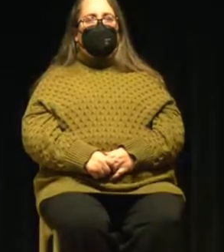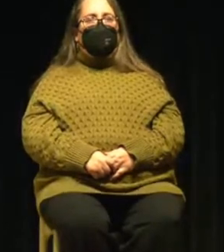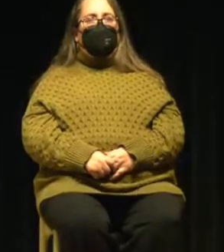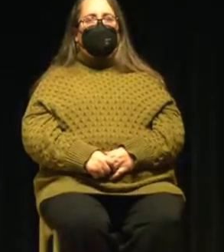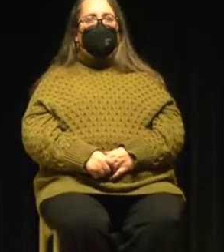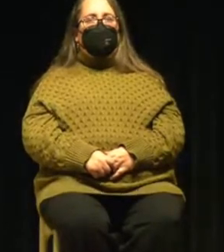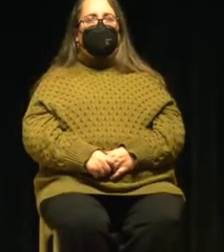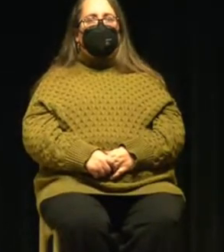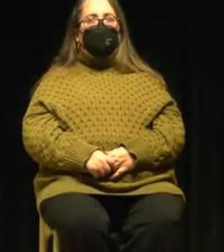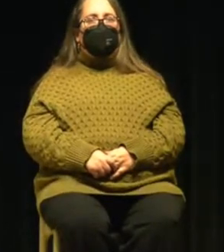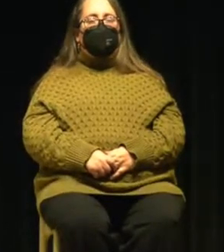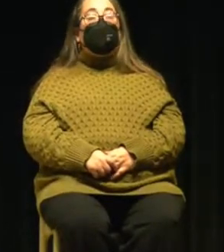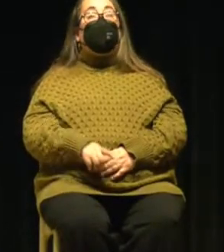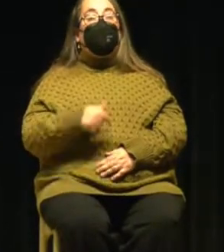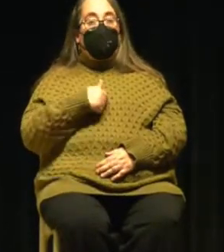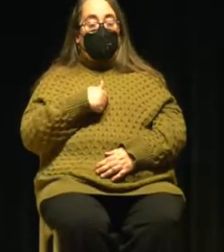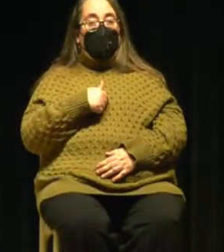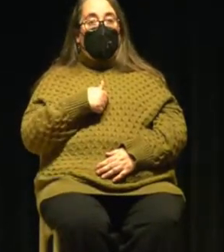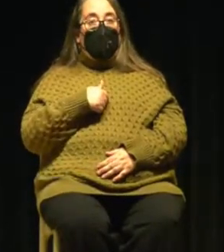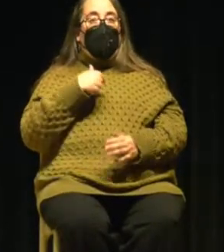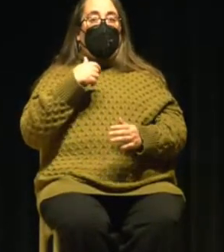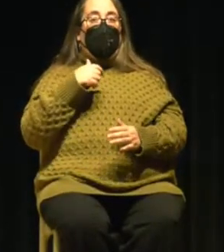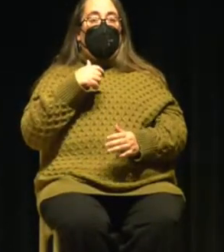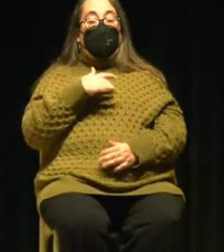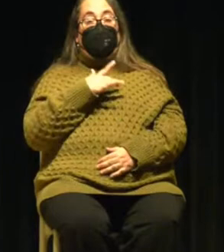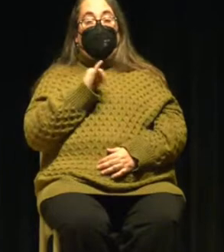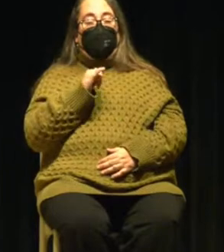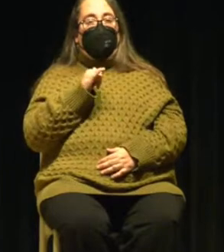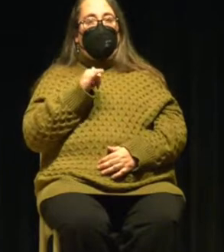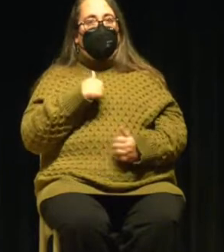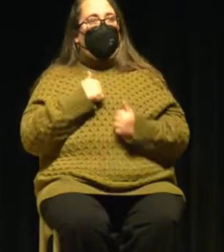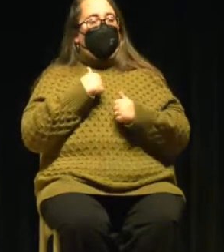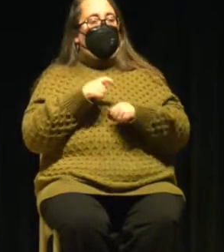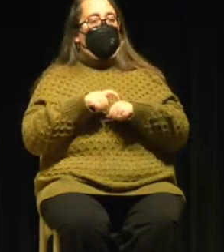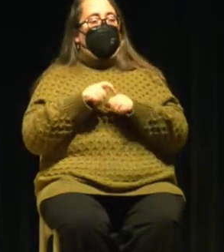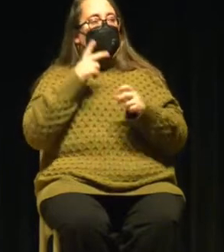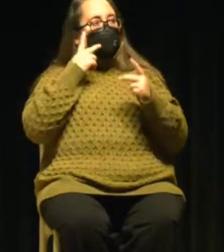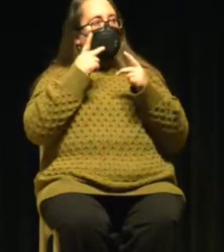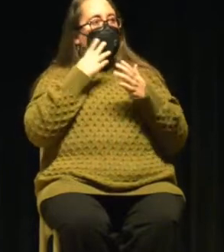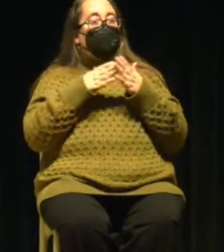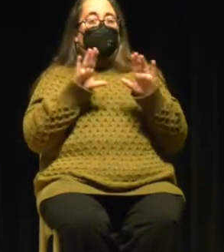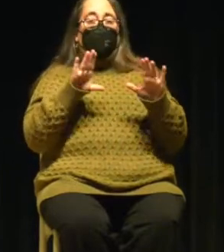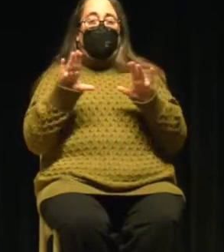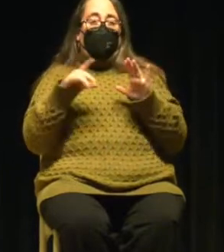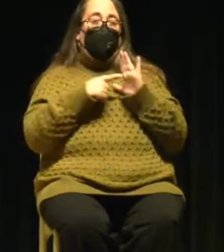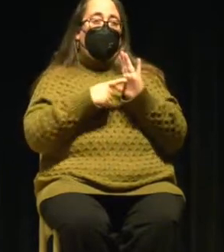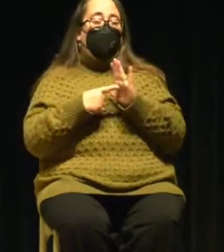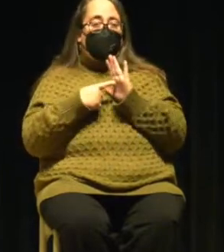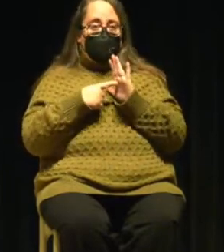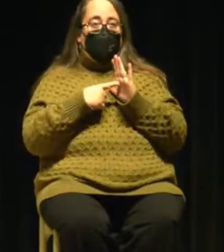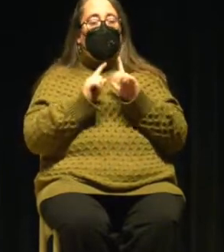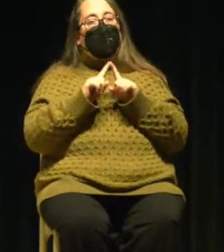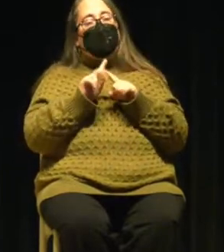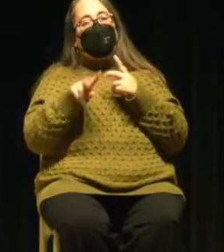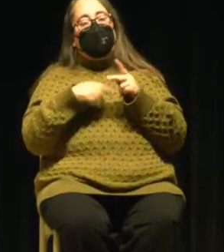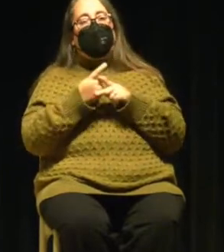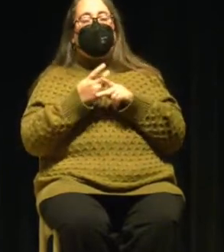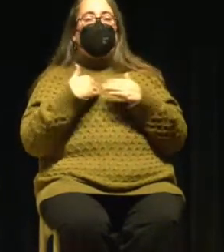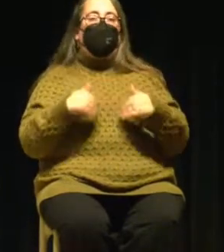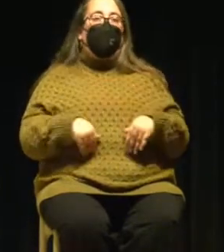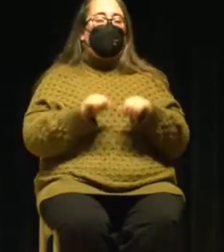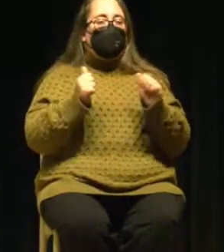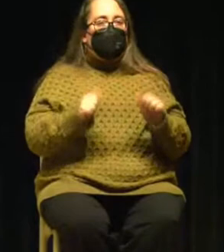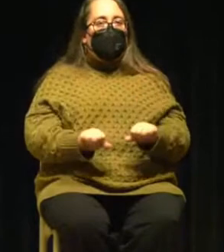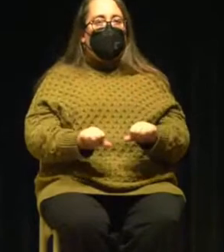I'll say this. I am happy though. I feel like we're living in a time when you finally do see some incredible representation of all kinds of body